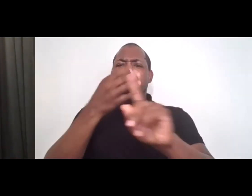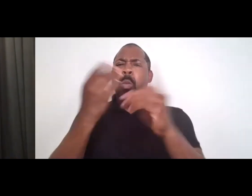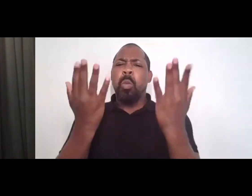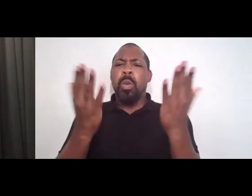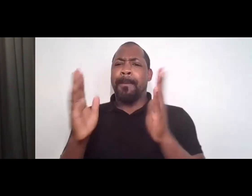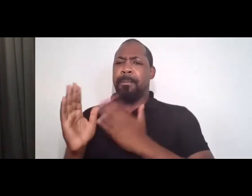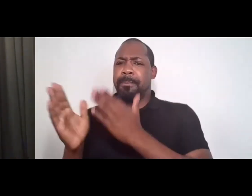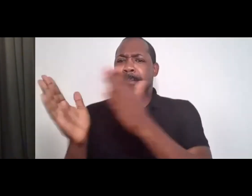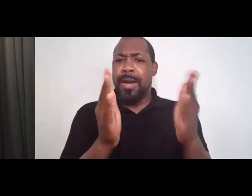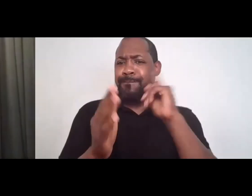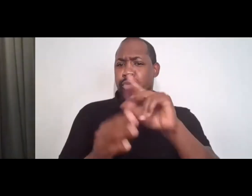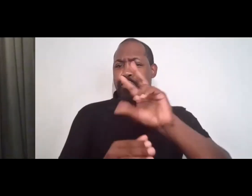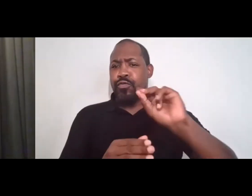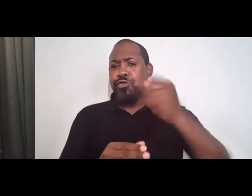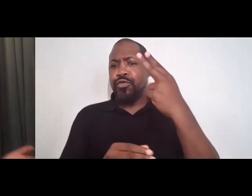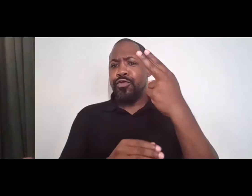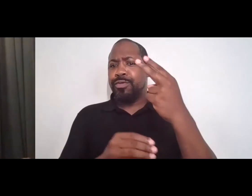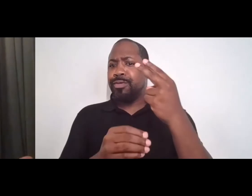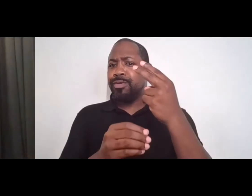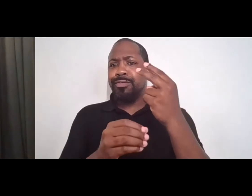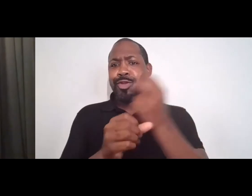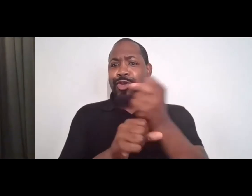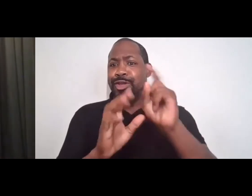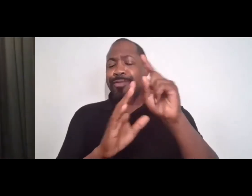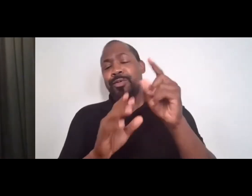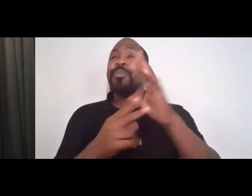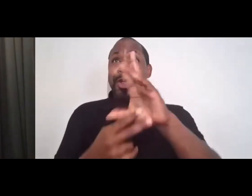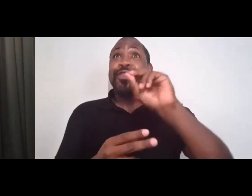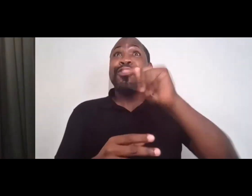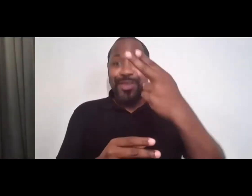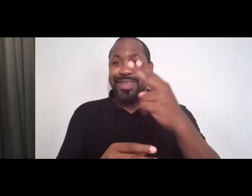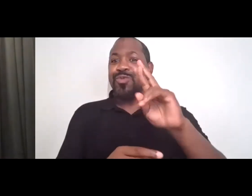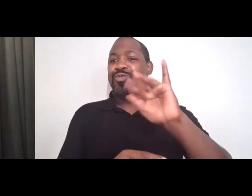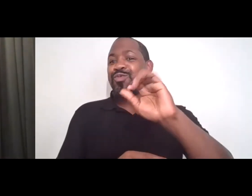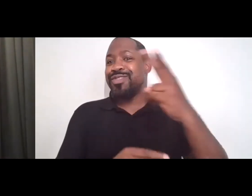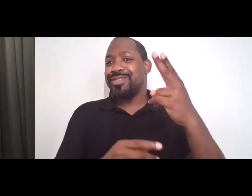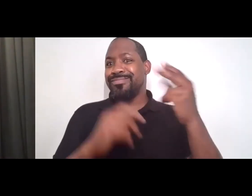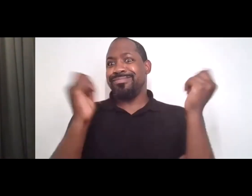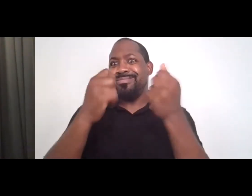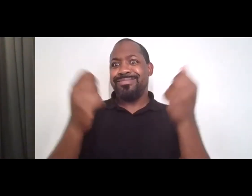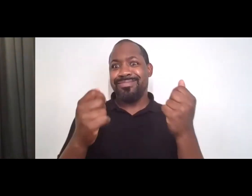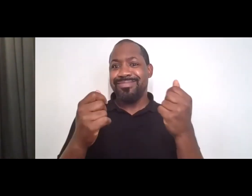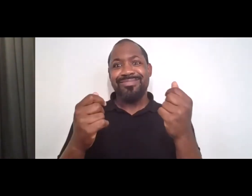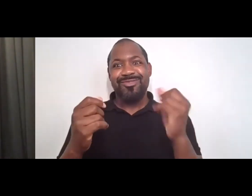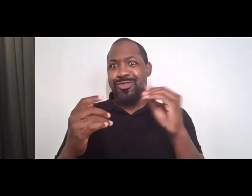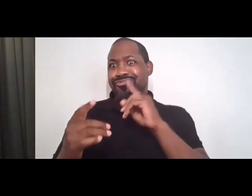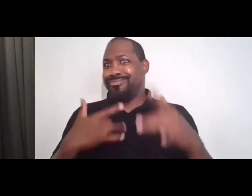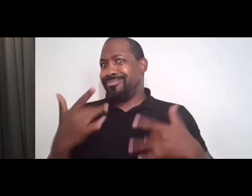of 2022 when we do the big event. So we'll have more to speak about for the 30th